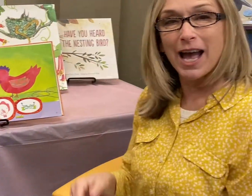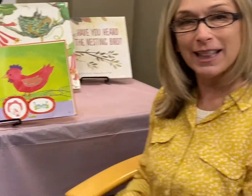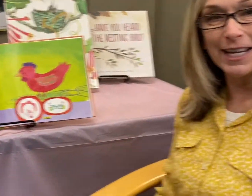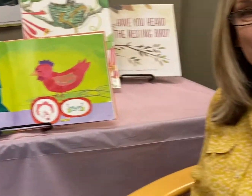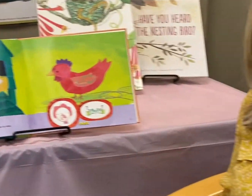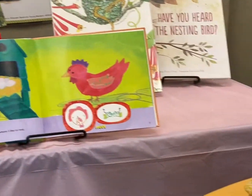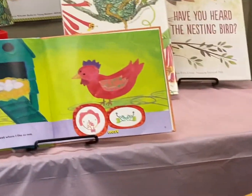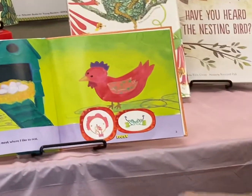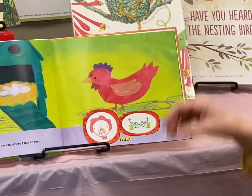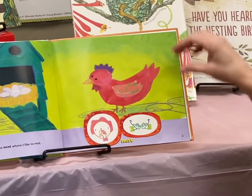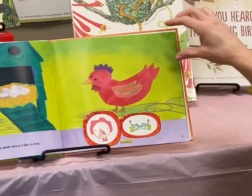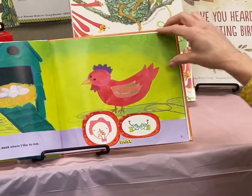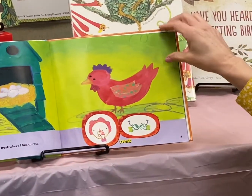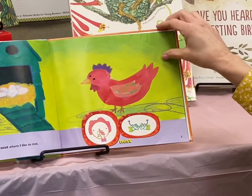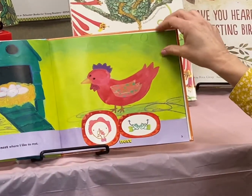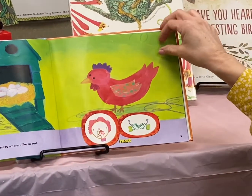like to rest.